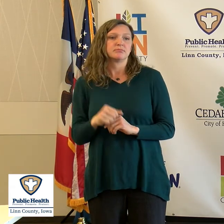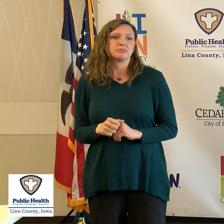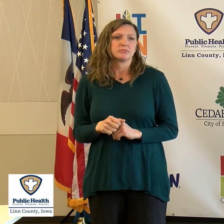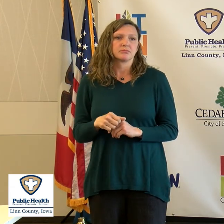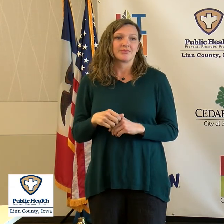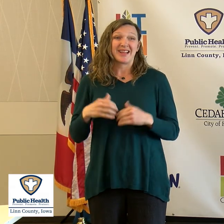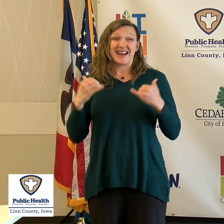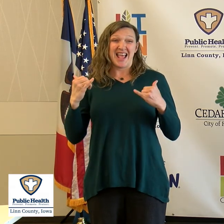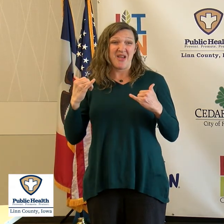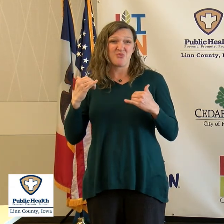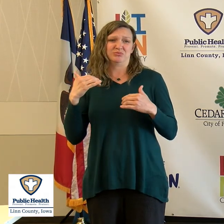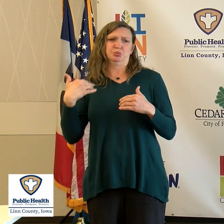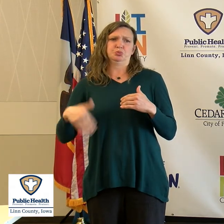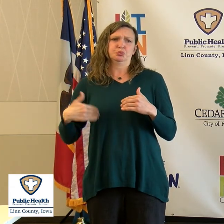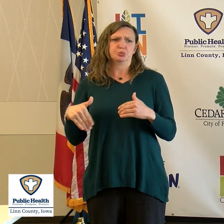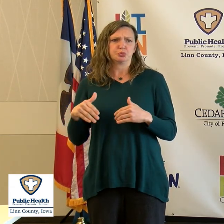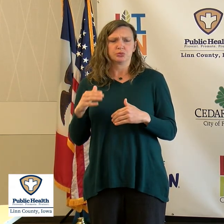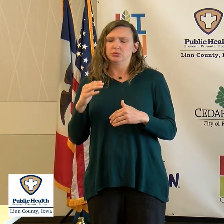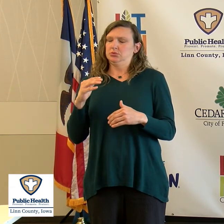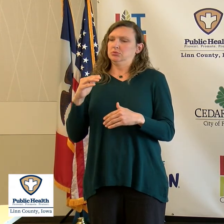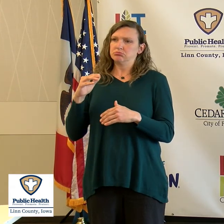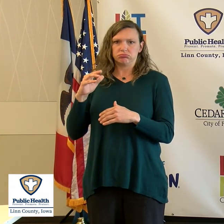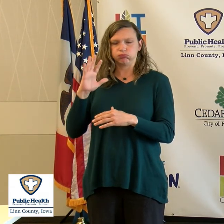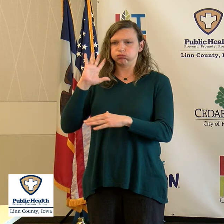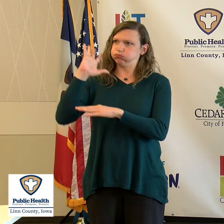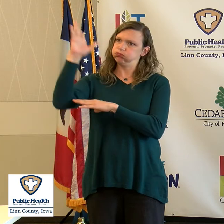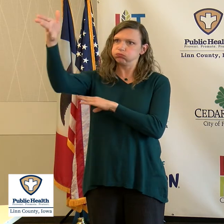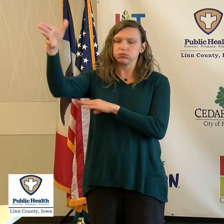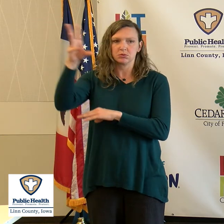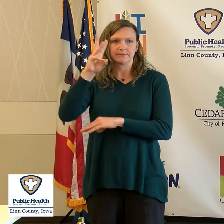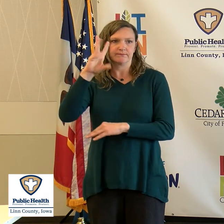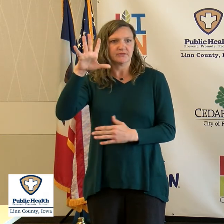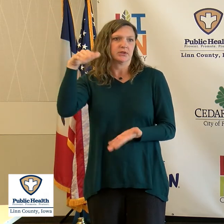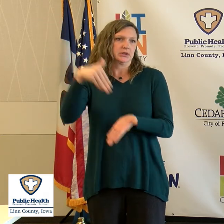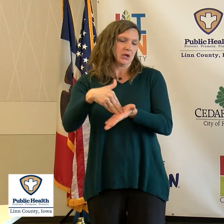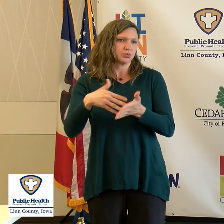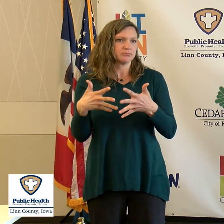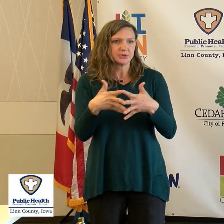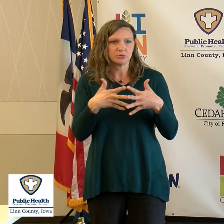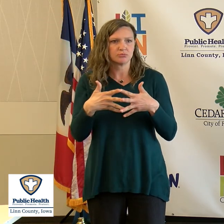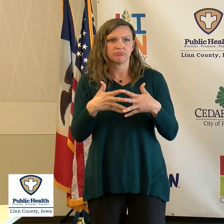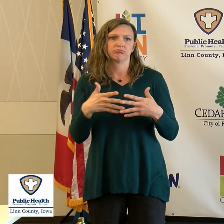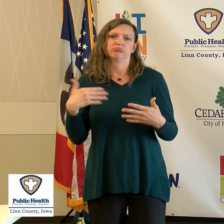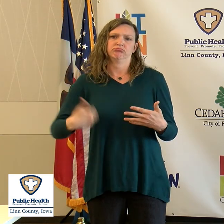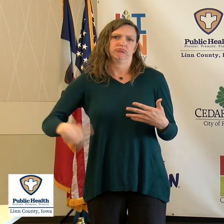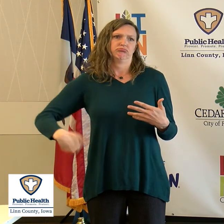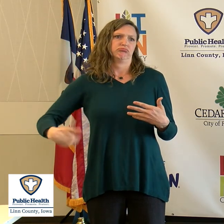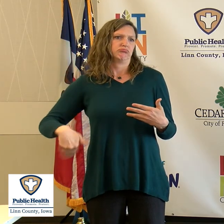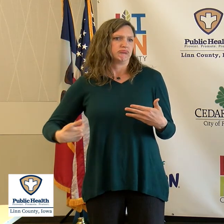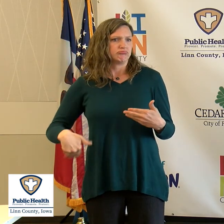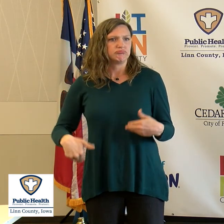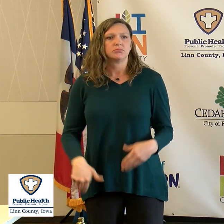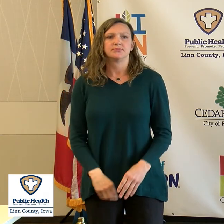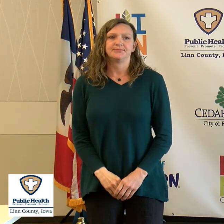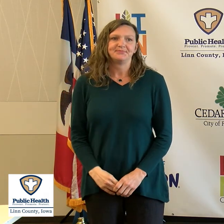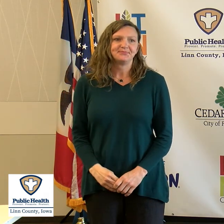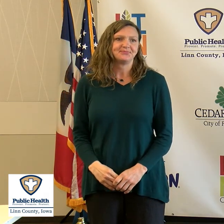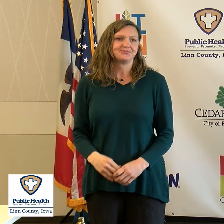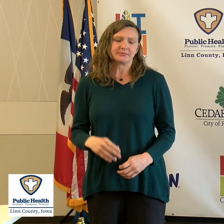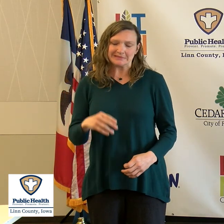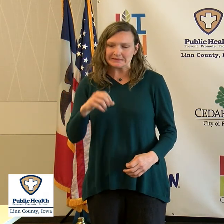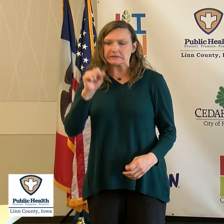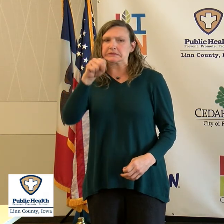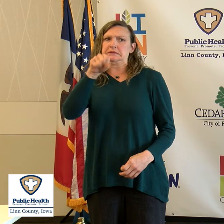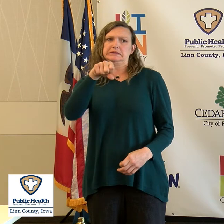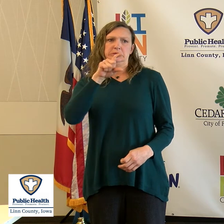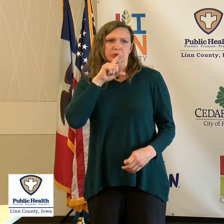605,000 confirmed cases throughout our country and a staggering number of recorded deaths. As many of you know, Linn County